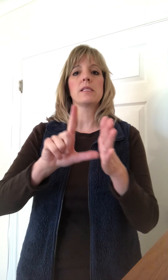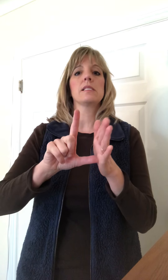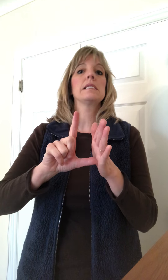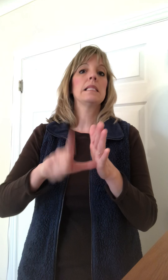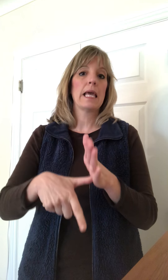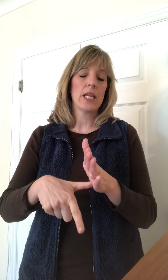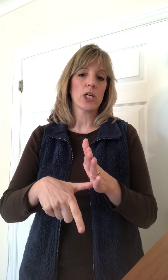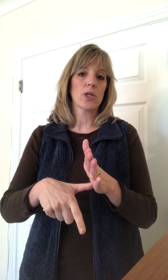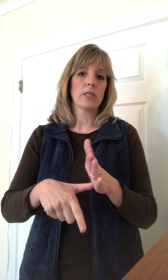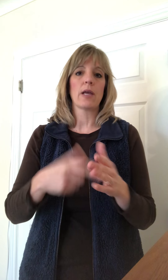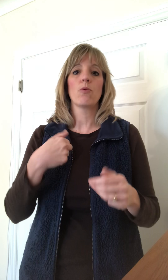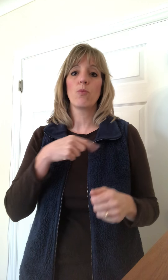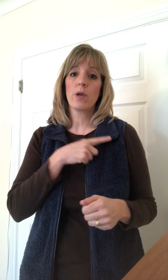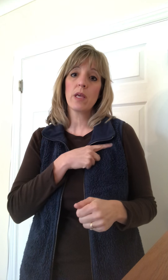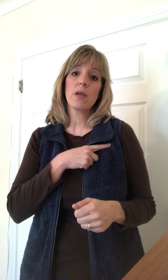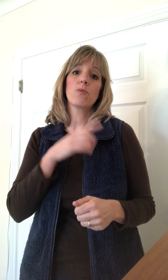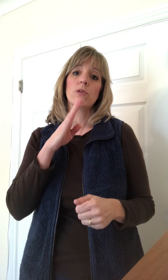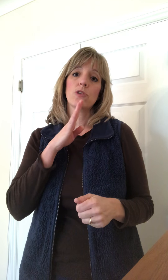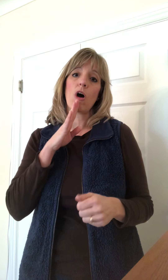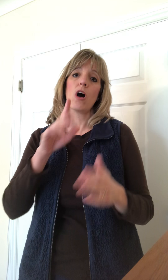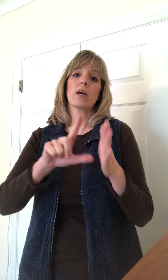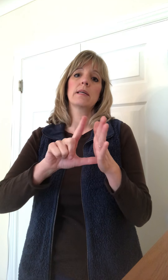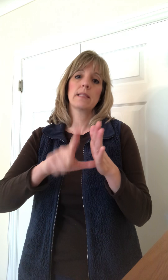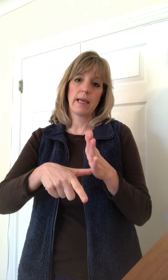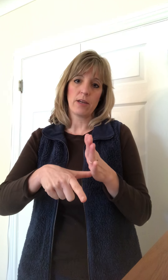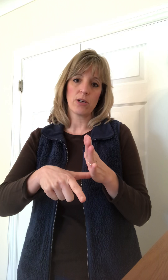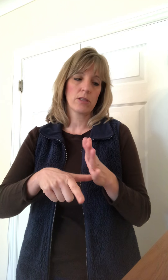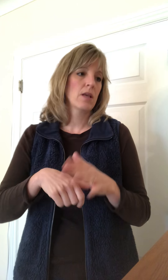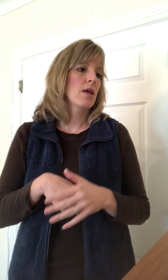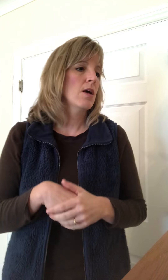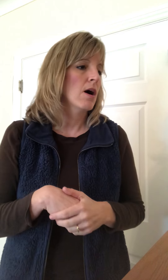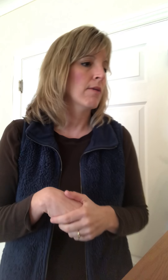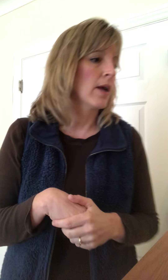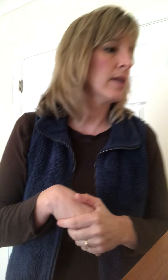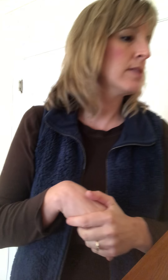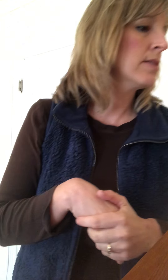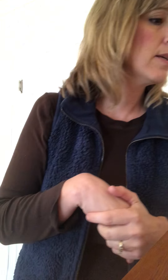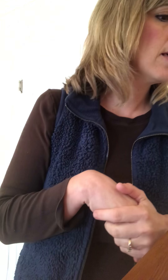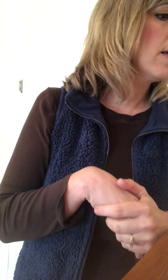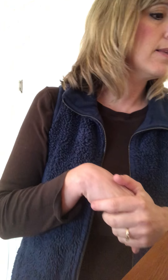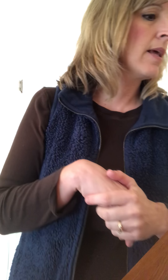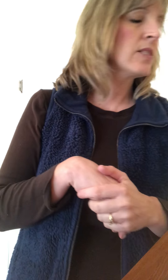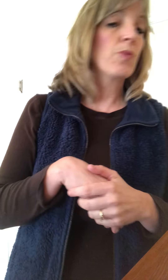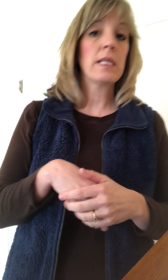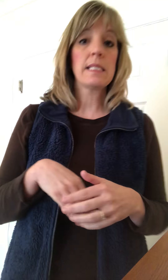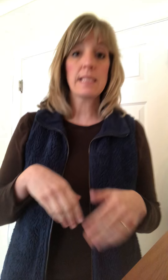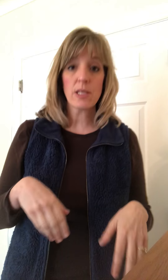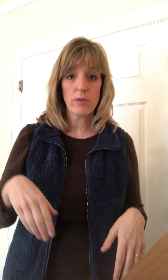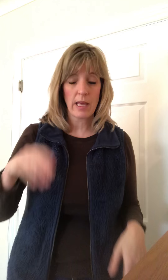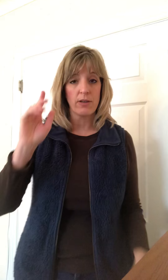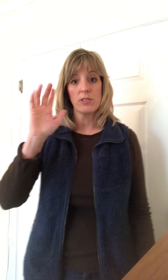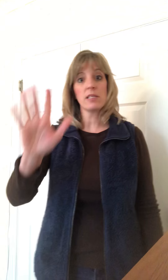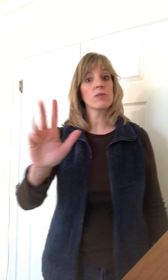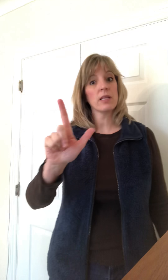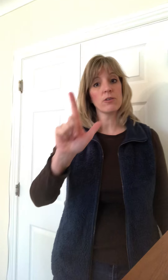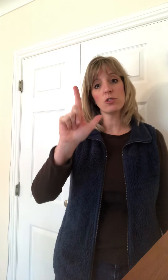is later, like we will talk later, all right? The next one is see you later. See you later is